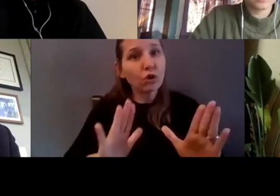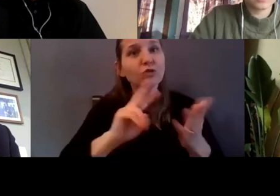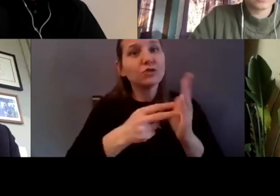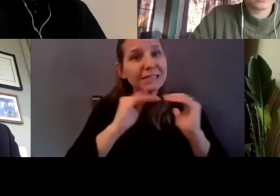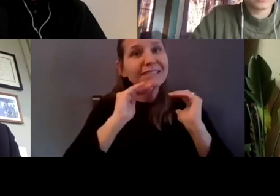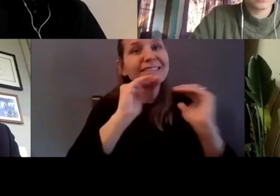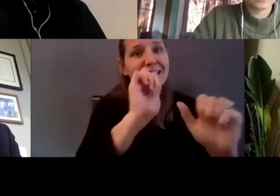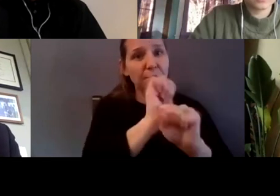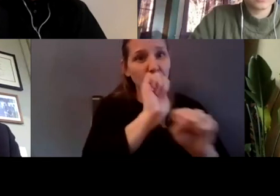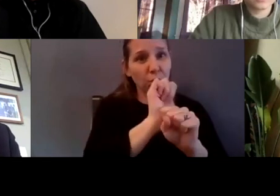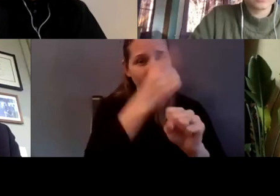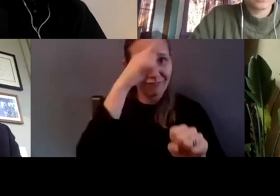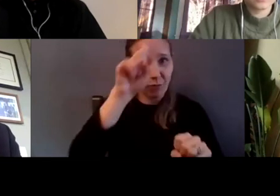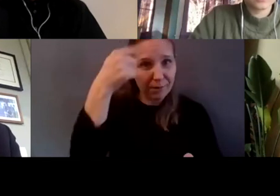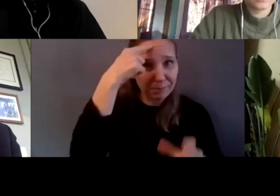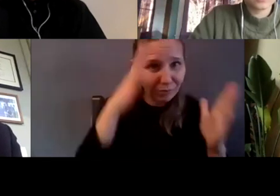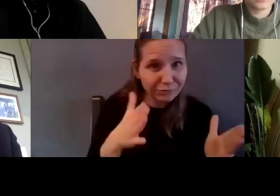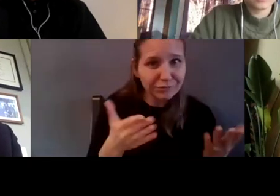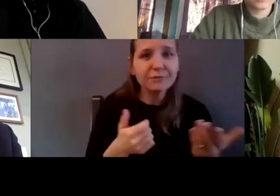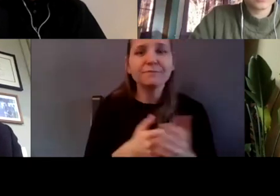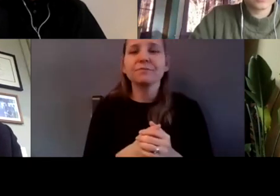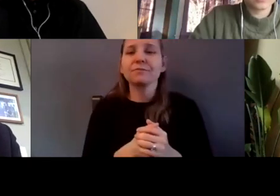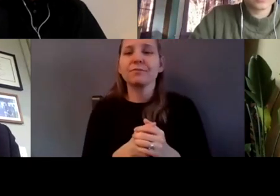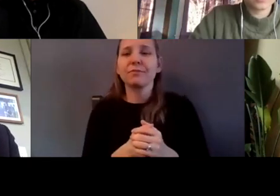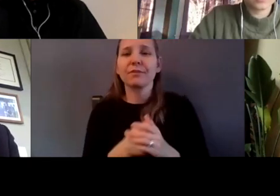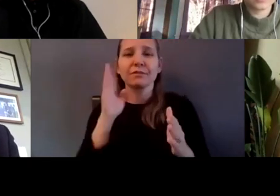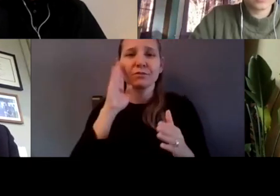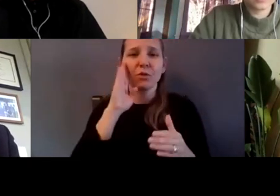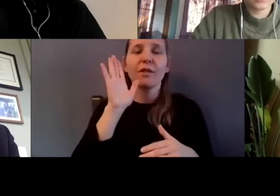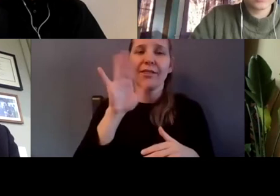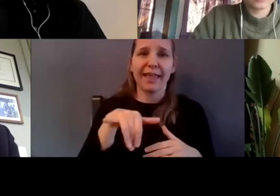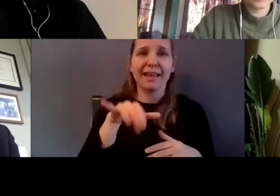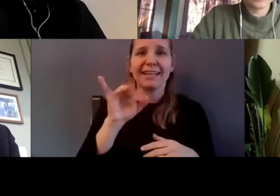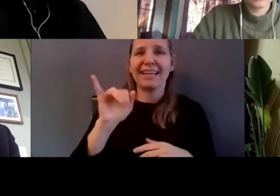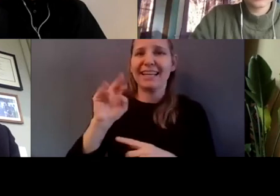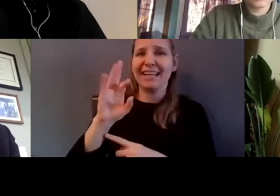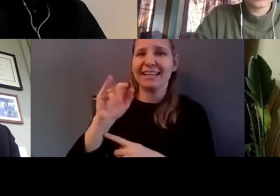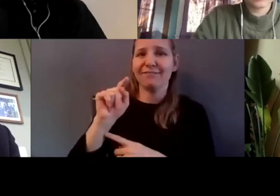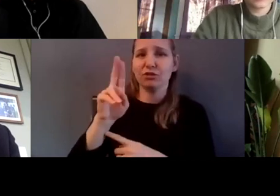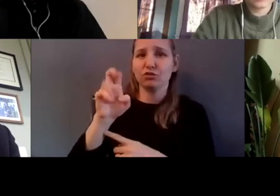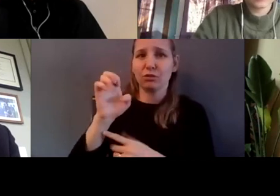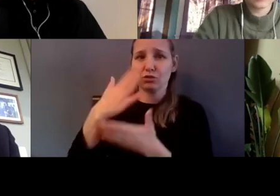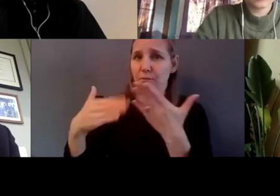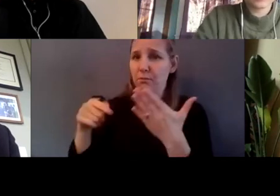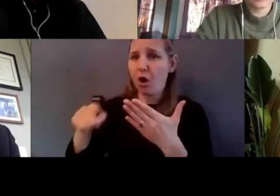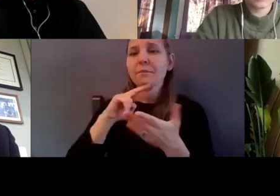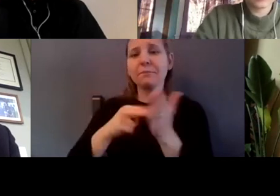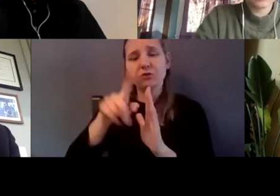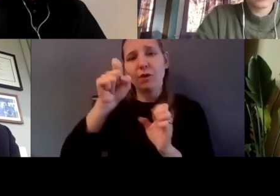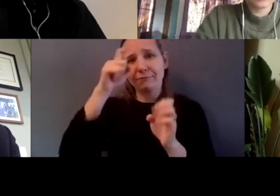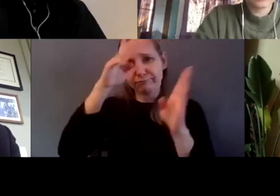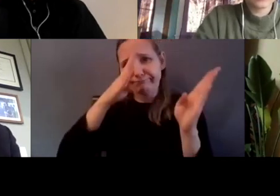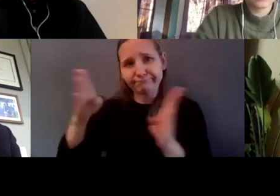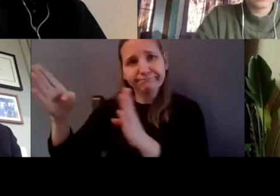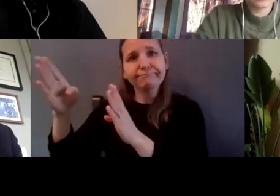right? And the infrastructure piece is, of course, maybe obvious, which is, but it requires strategic thinking about what kinds of